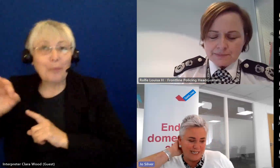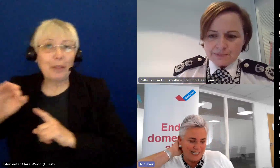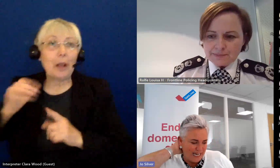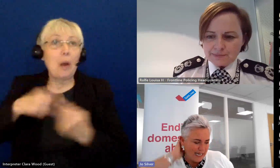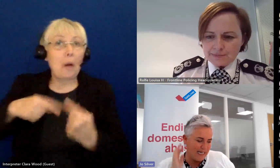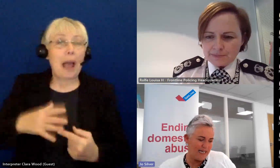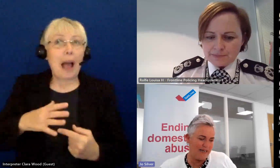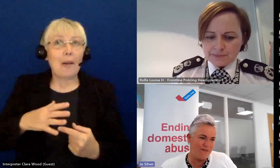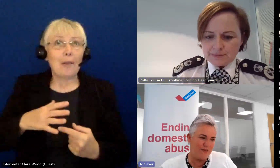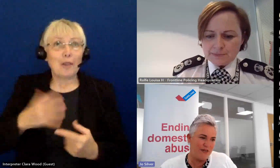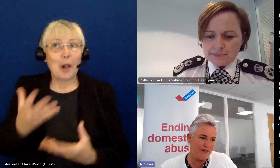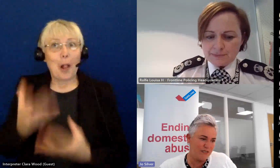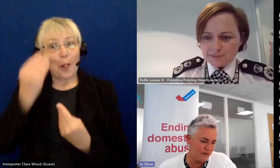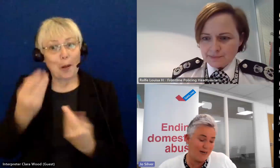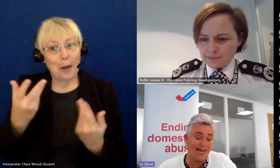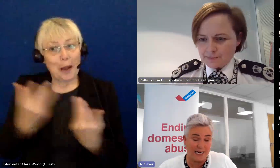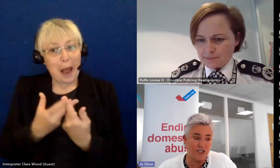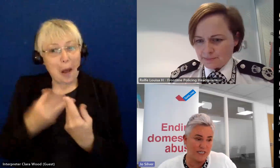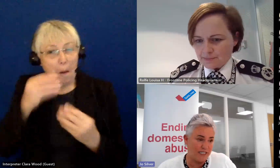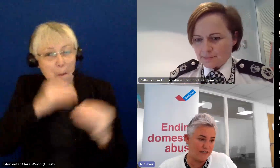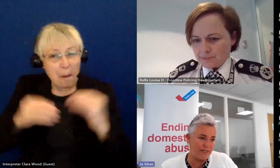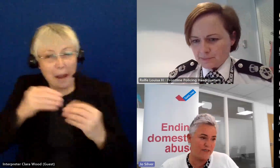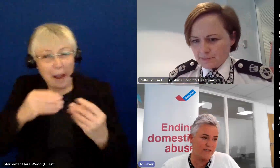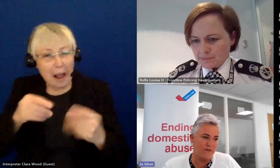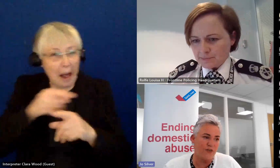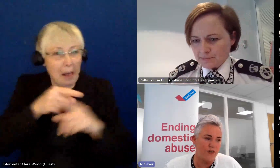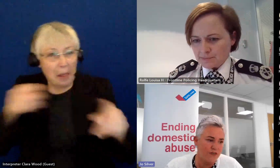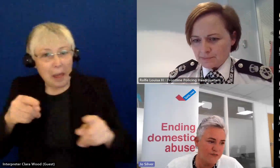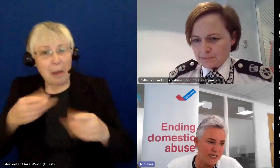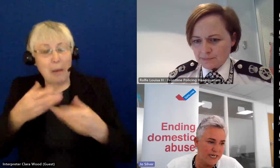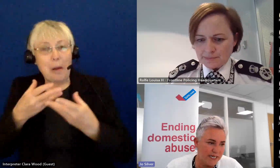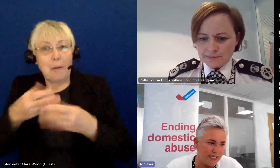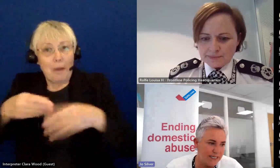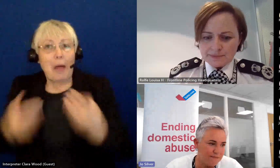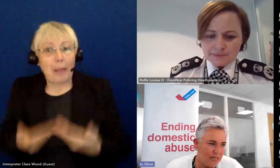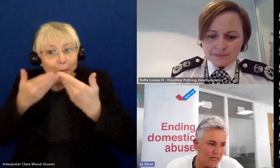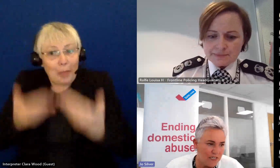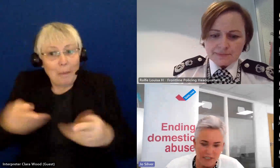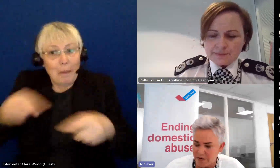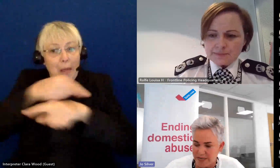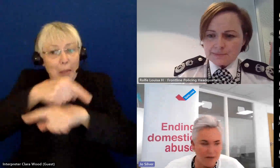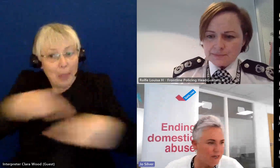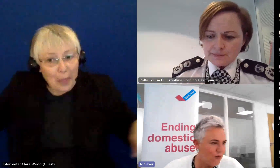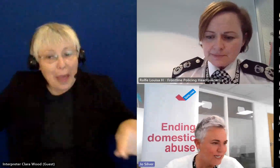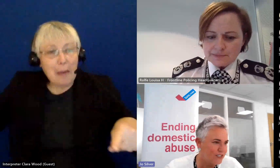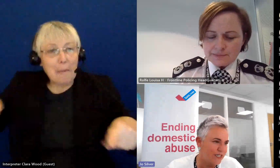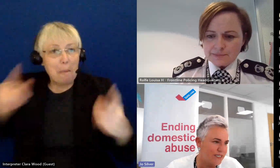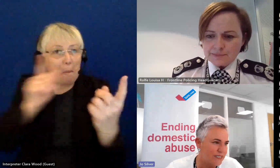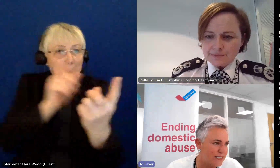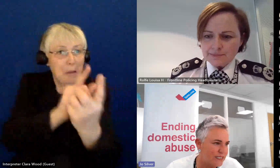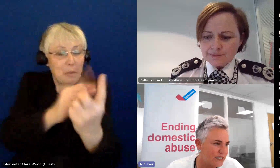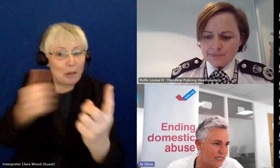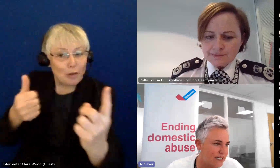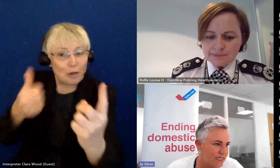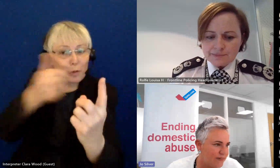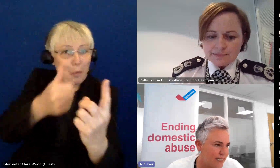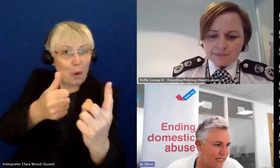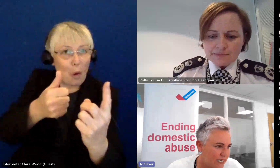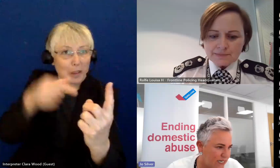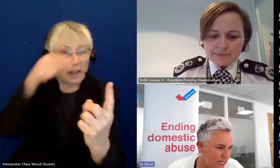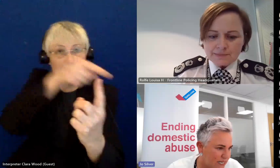effectively and efficiently for those who are actually doing the work on the front line. So a couple of